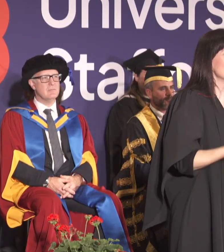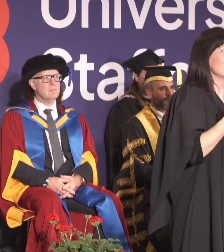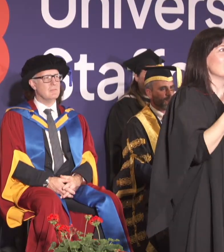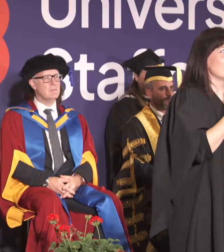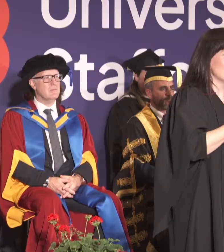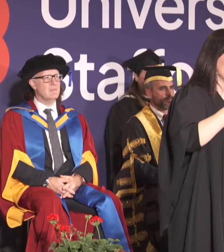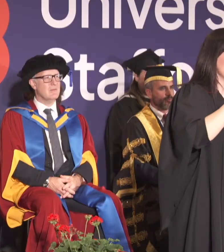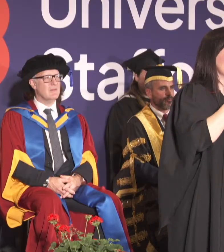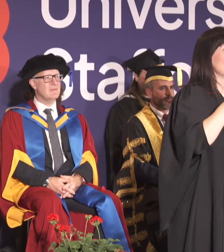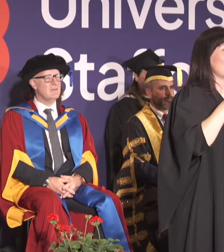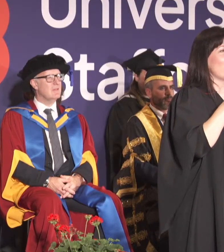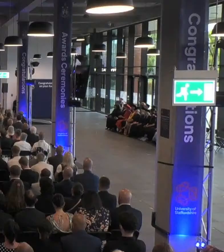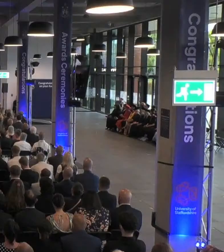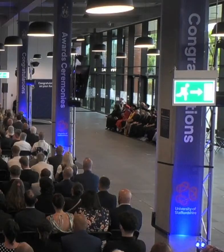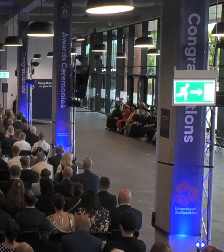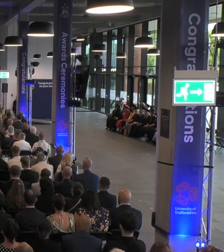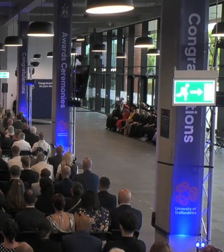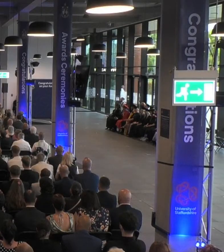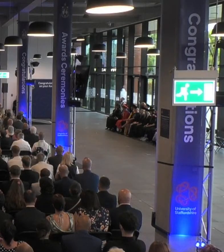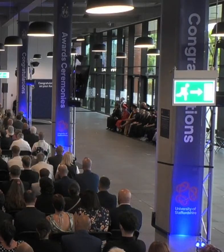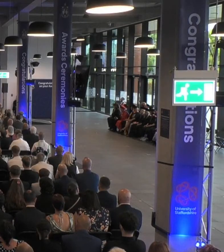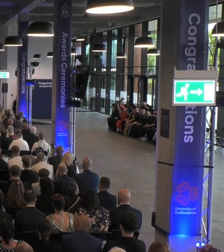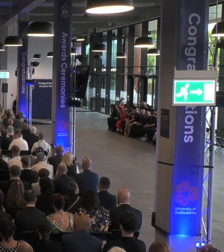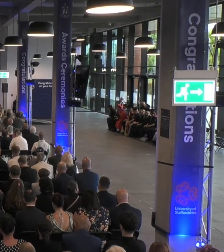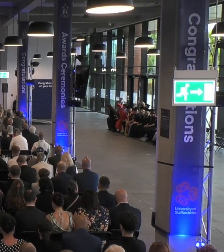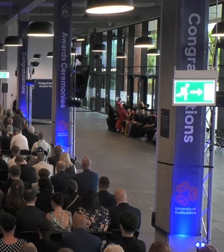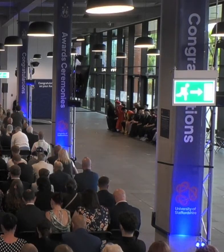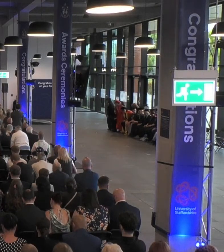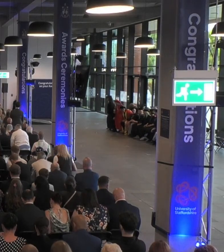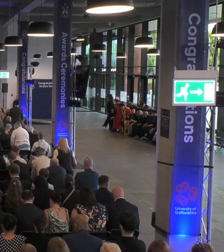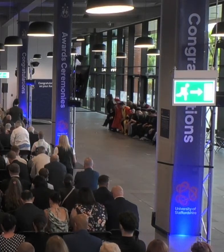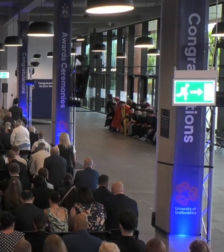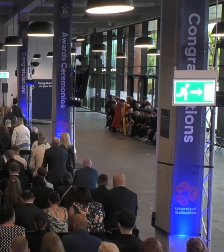able. Harpist, if you please.